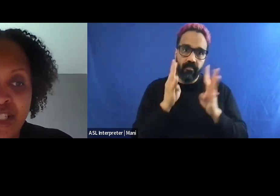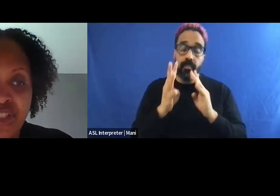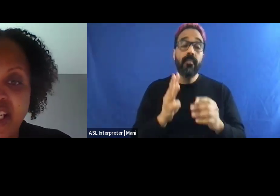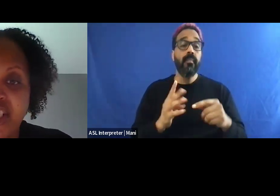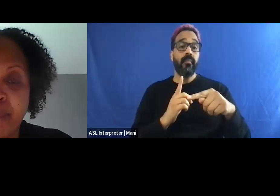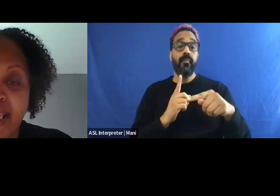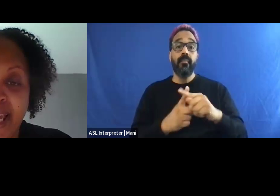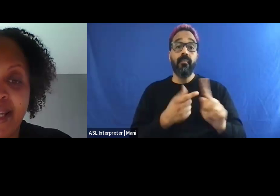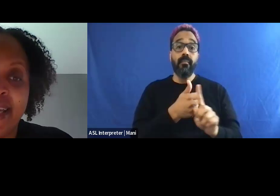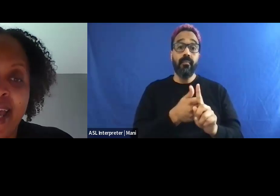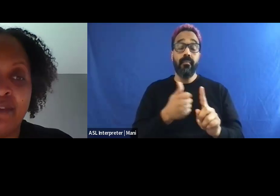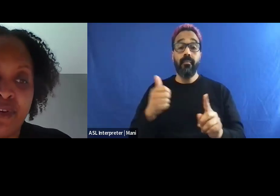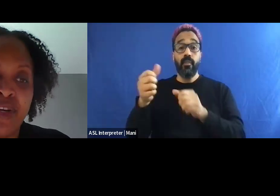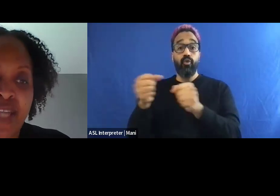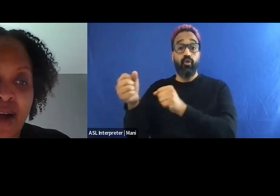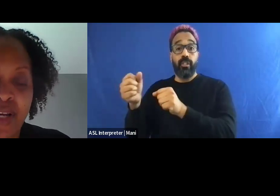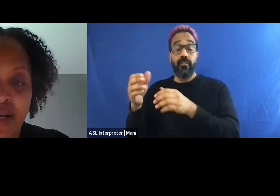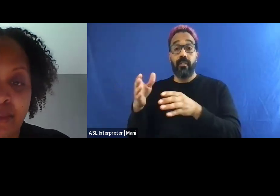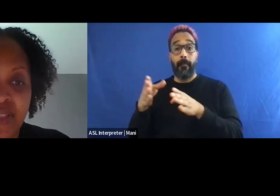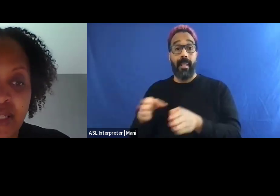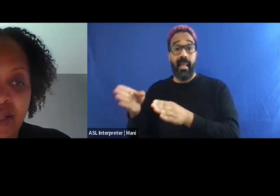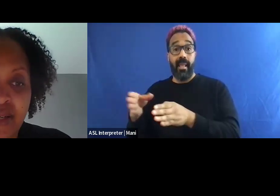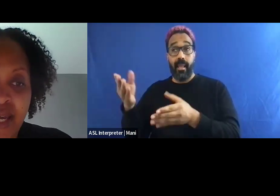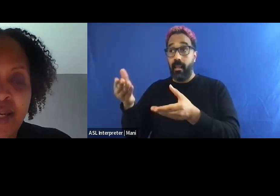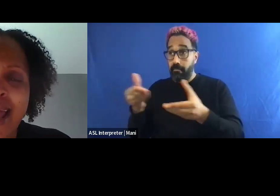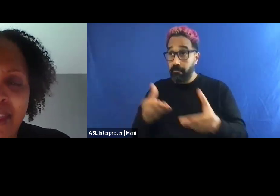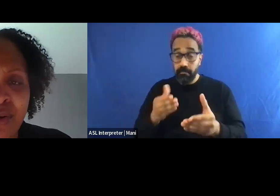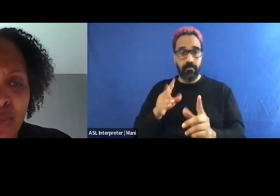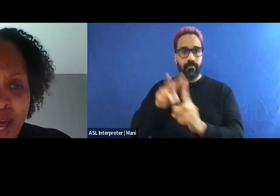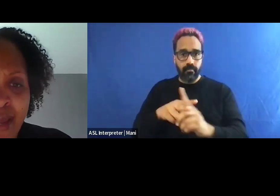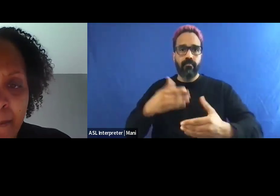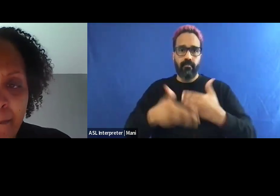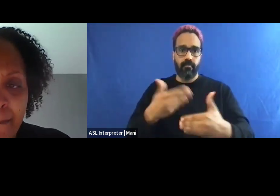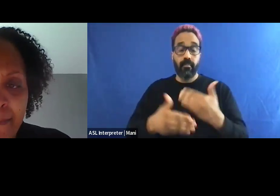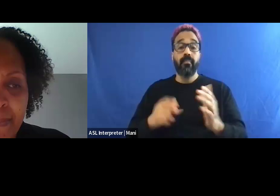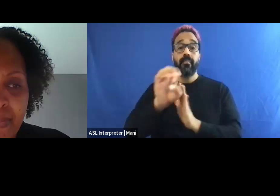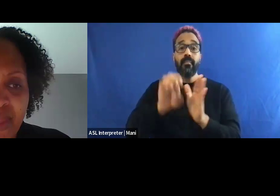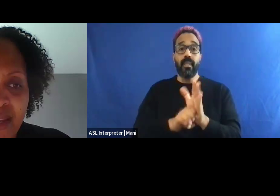Implementing that strategic plan, again, for those outcomes in an ethical way.